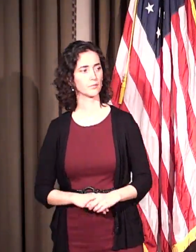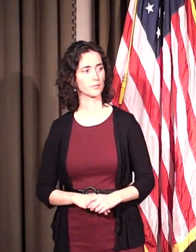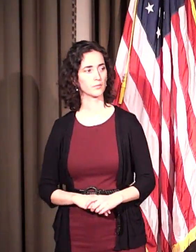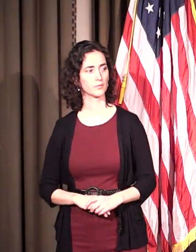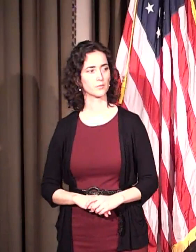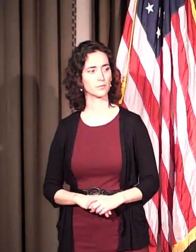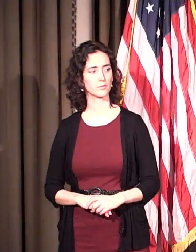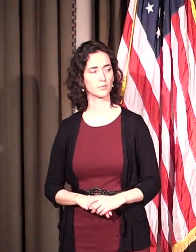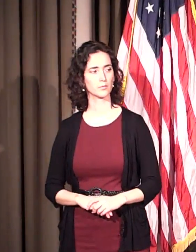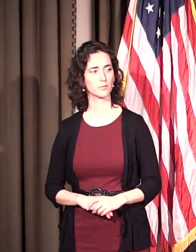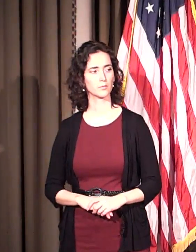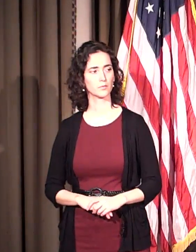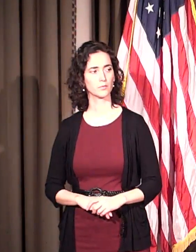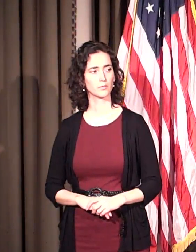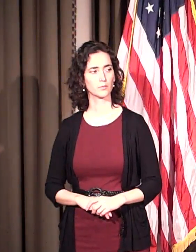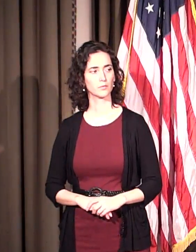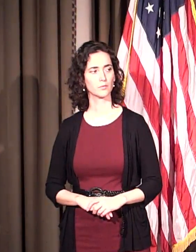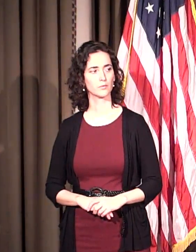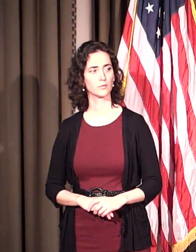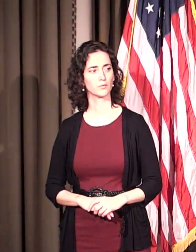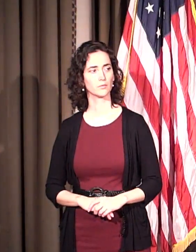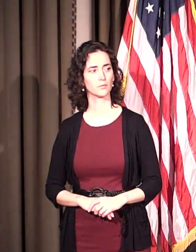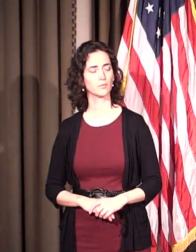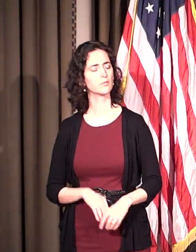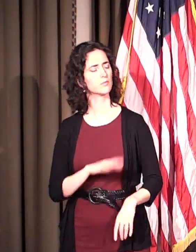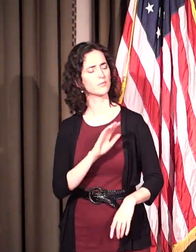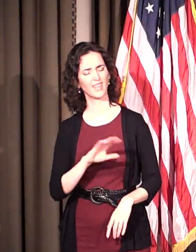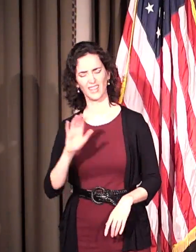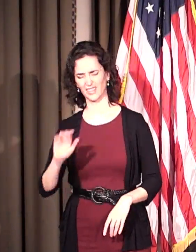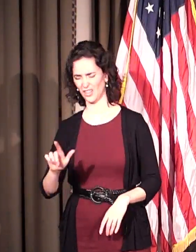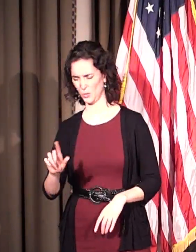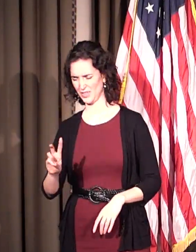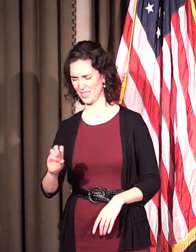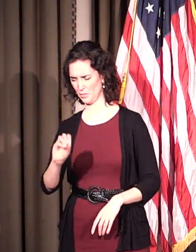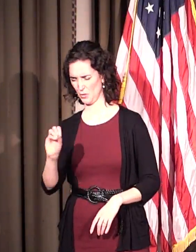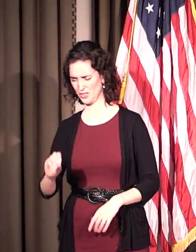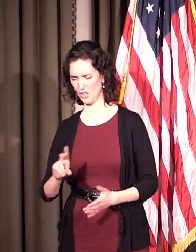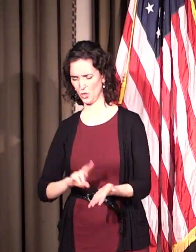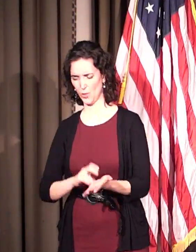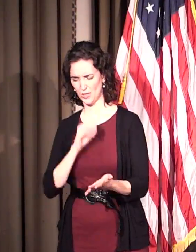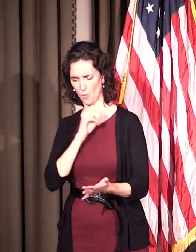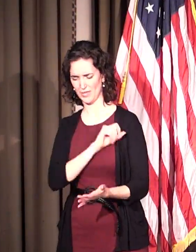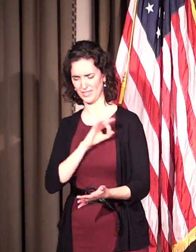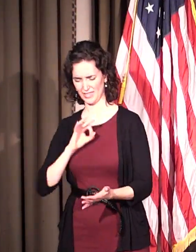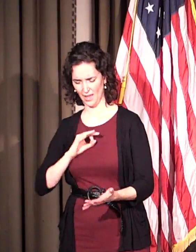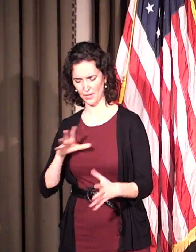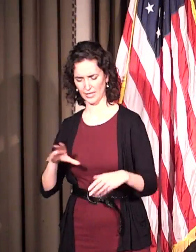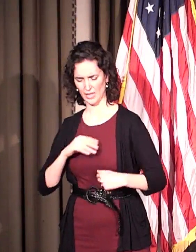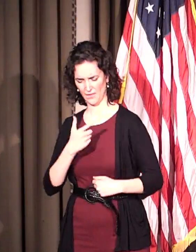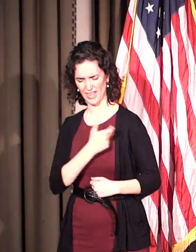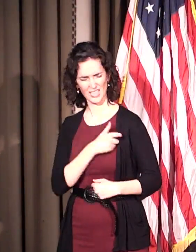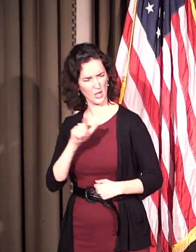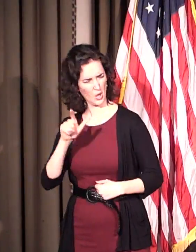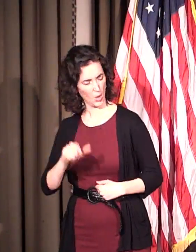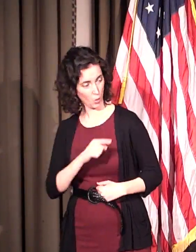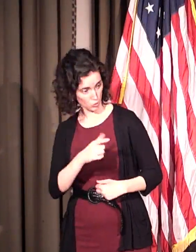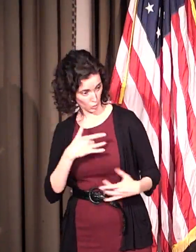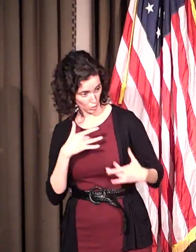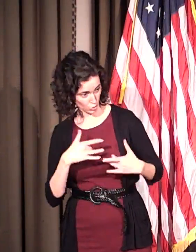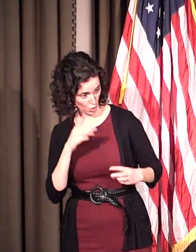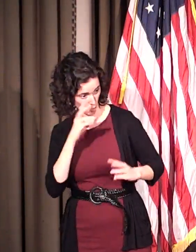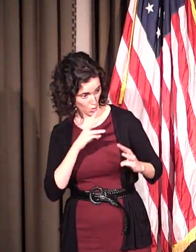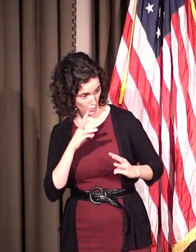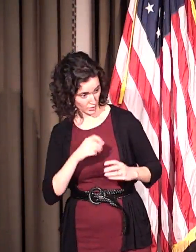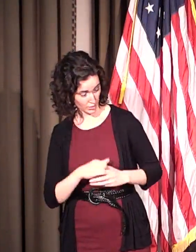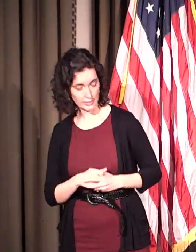that 26% number of nursing home staff? I mean, that seems really low in terms of interest in the vaccine, even if it improves